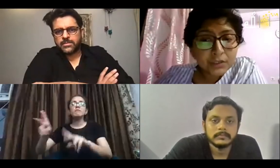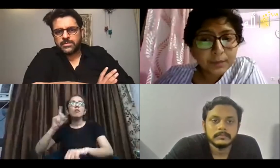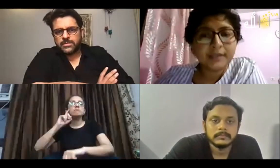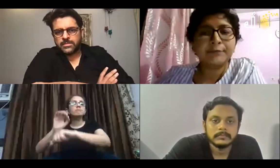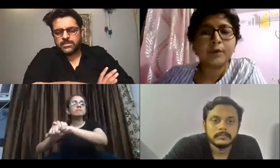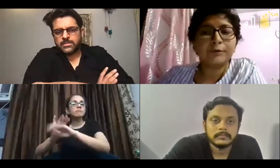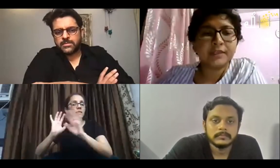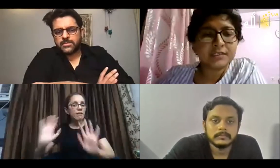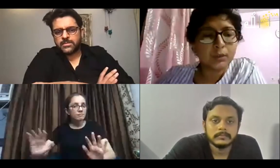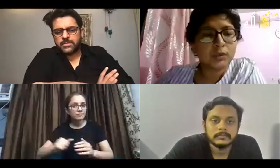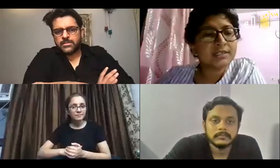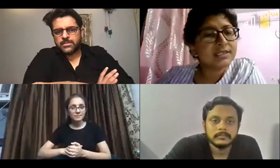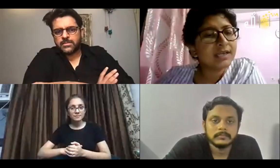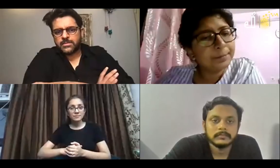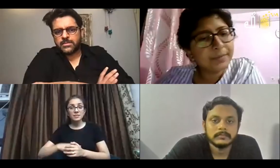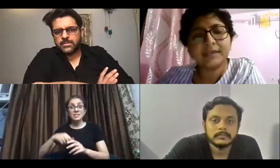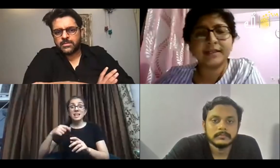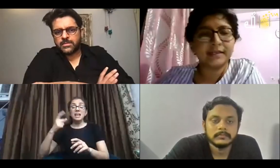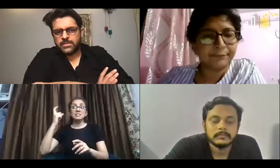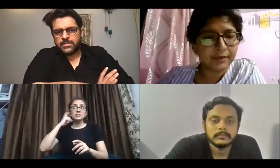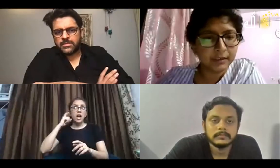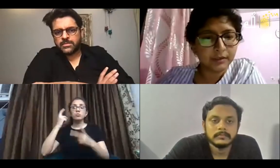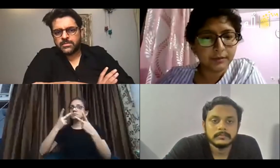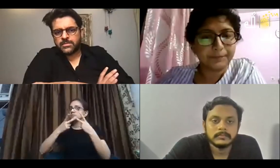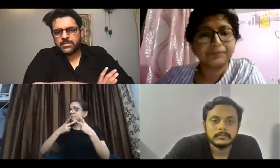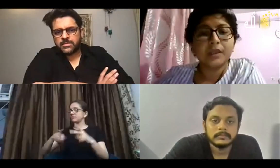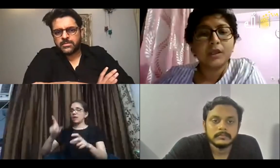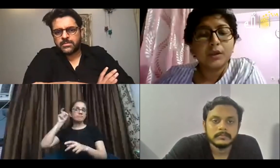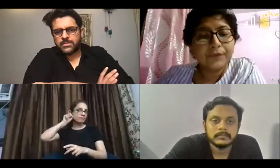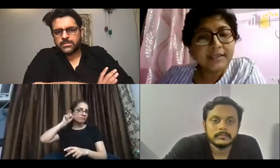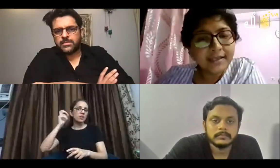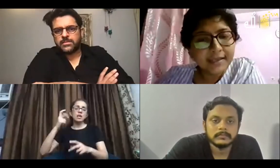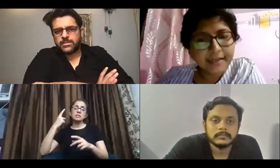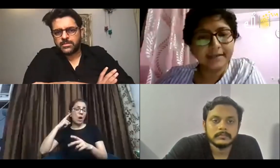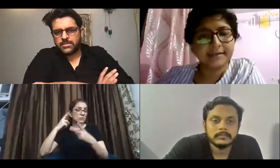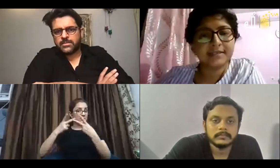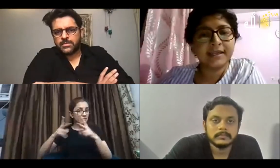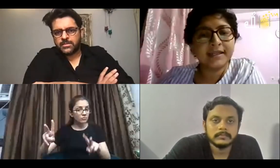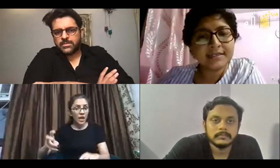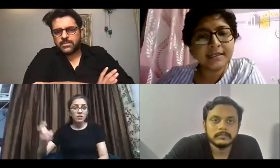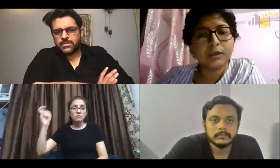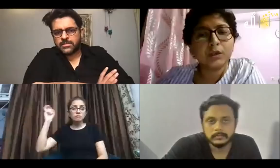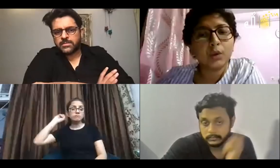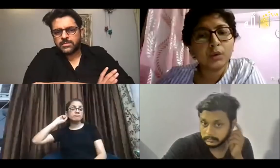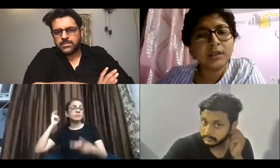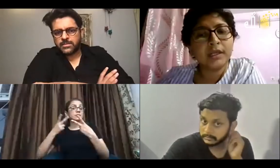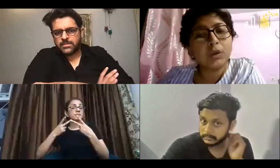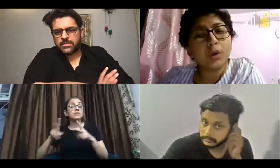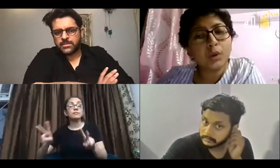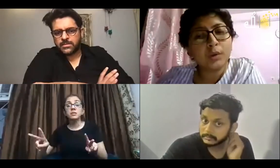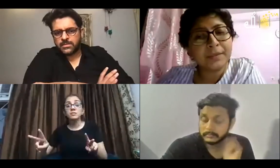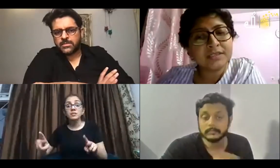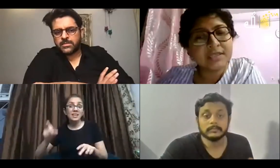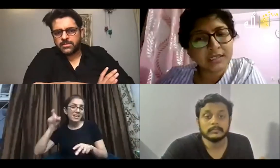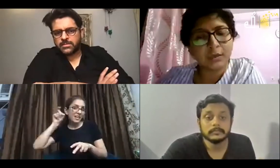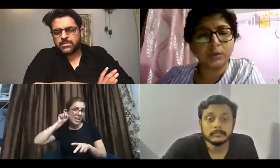The perspective of the sound is completely different. With hearing aids, I listen to only